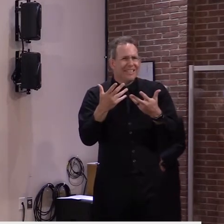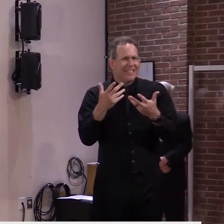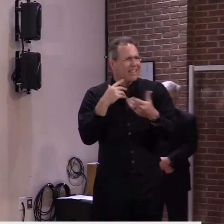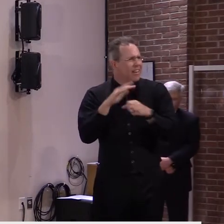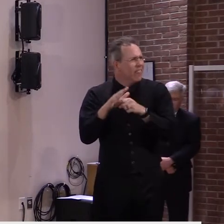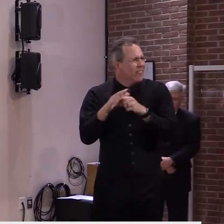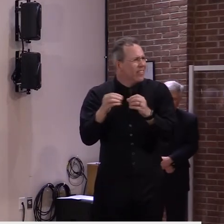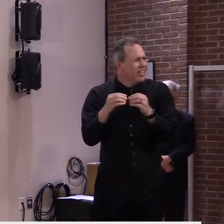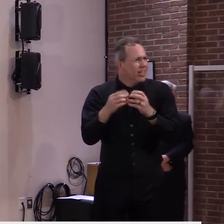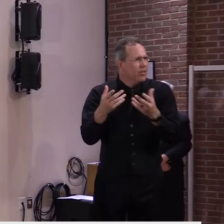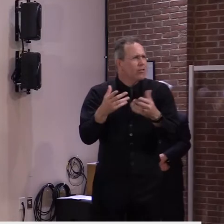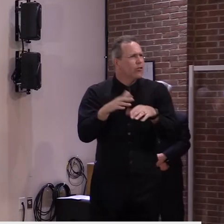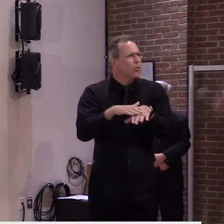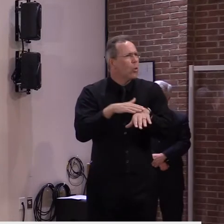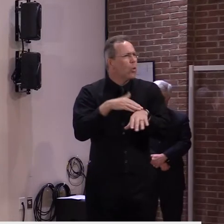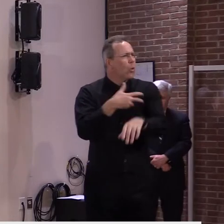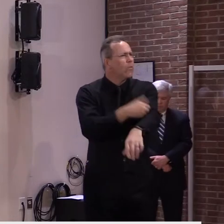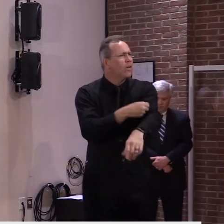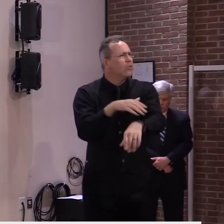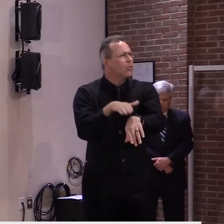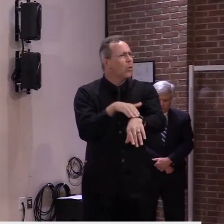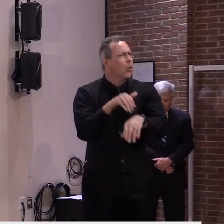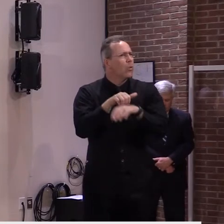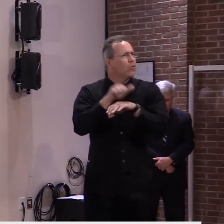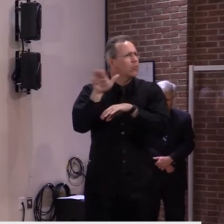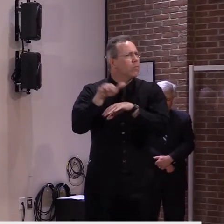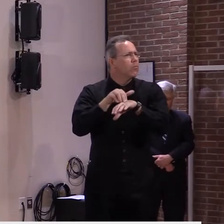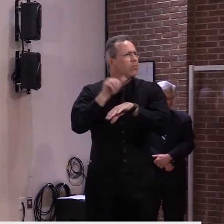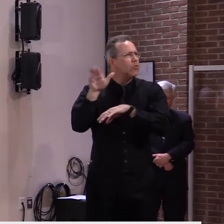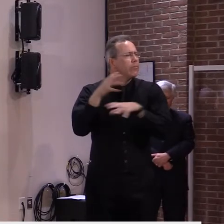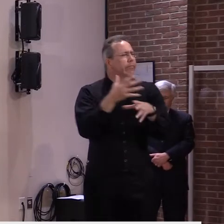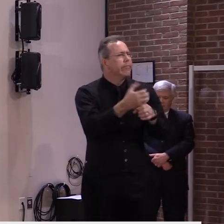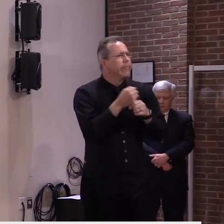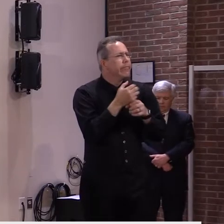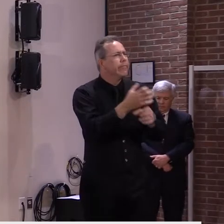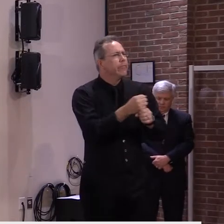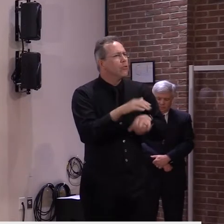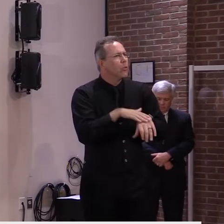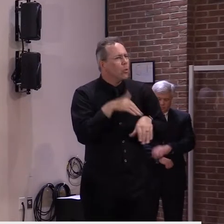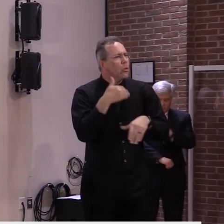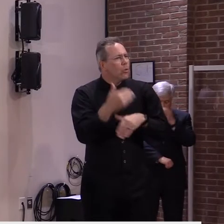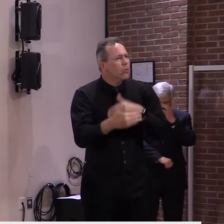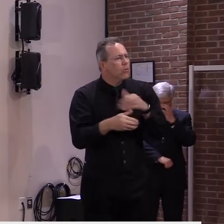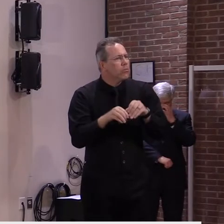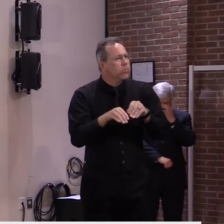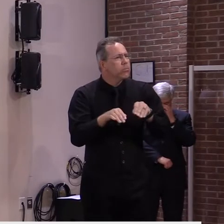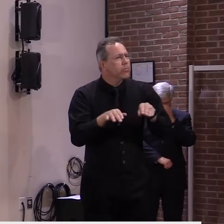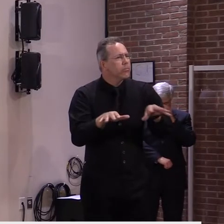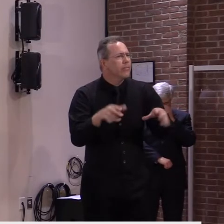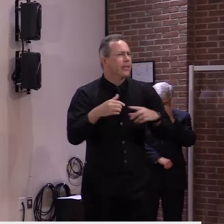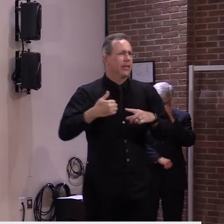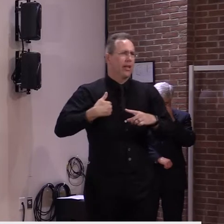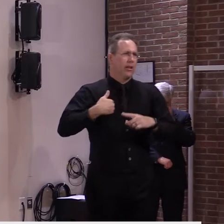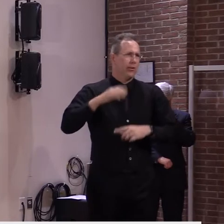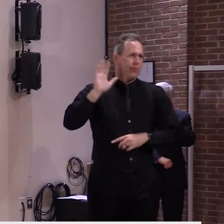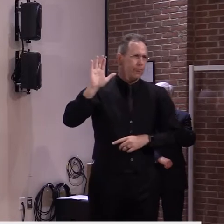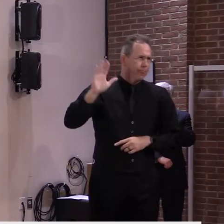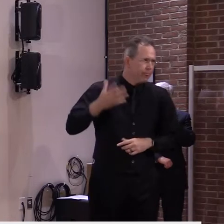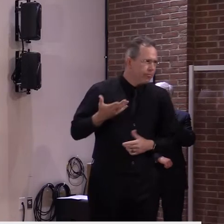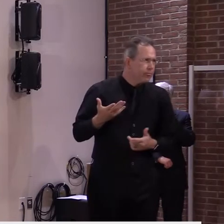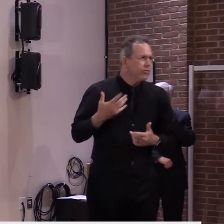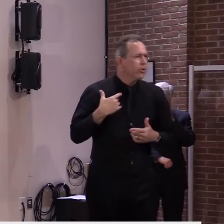So we'll just have to, I expect that it will be continued. The border will be closed again,